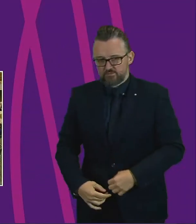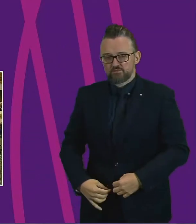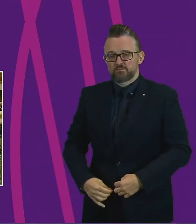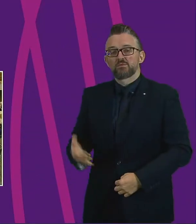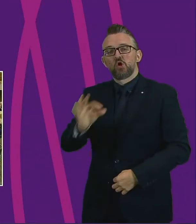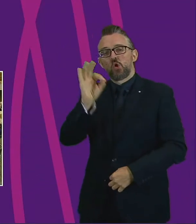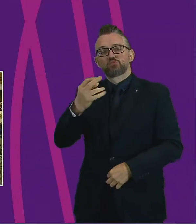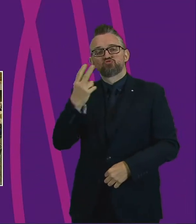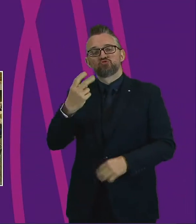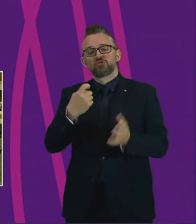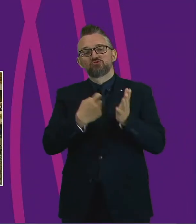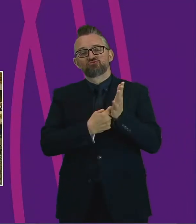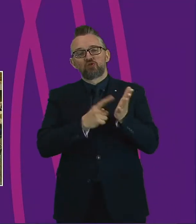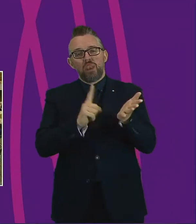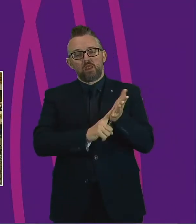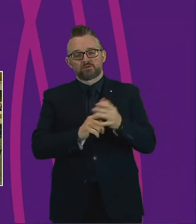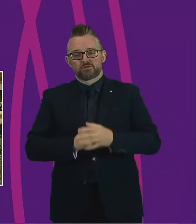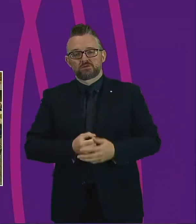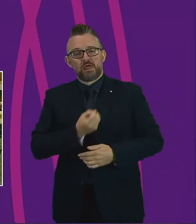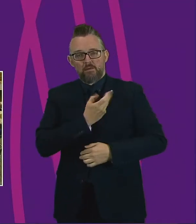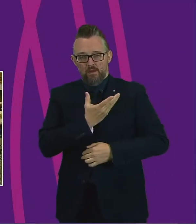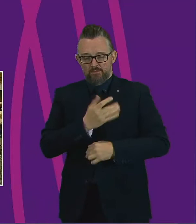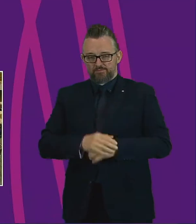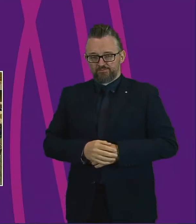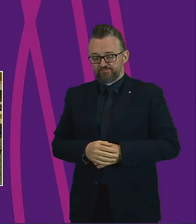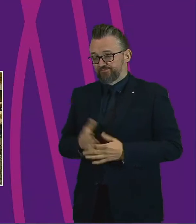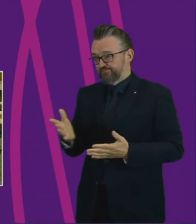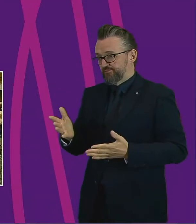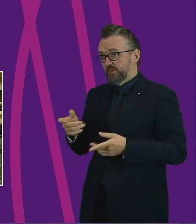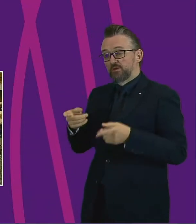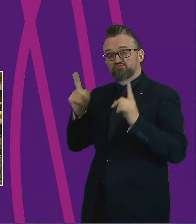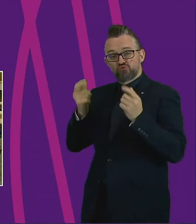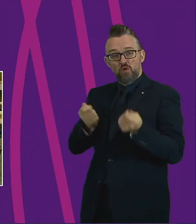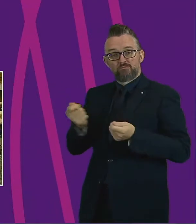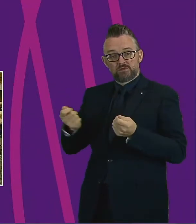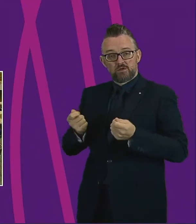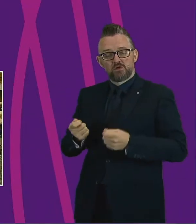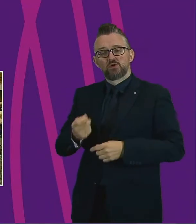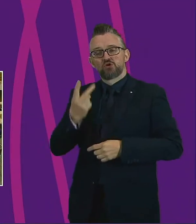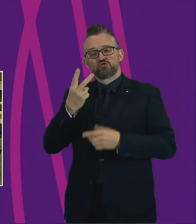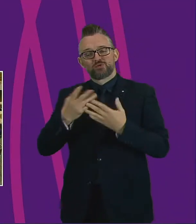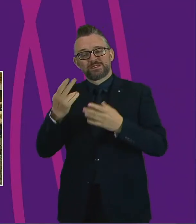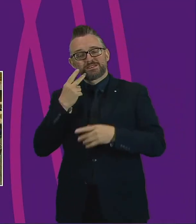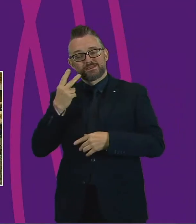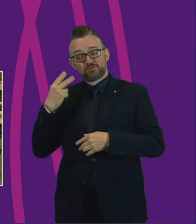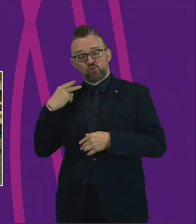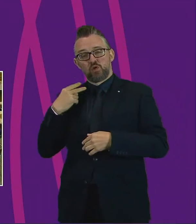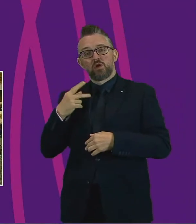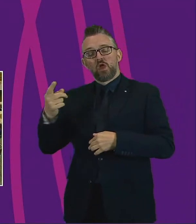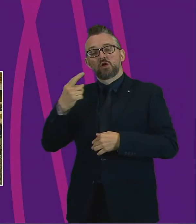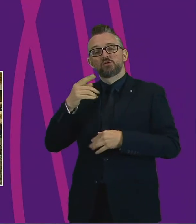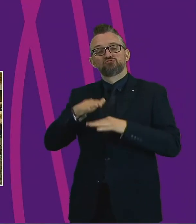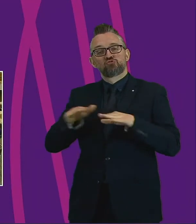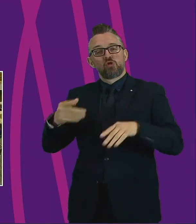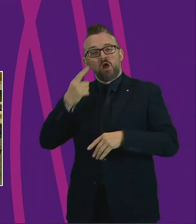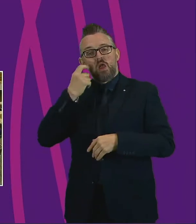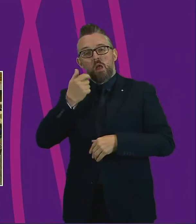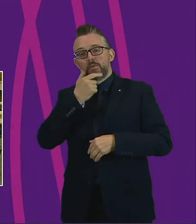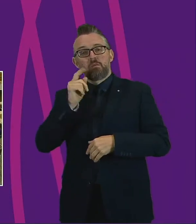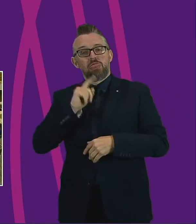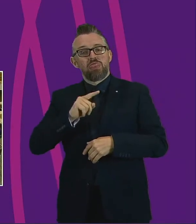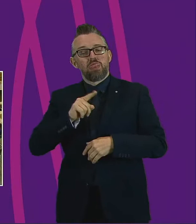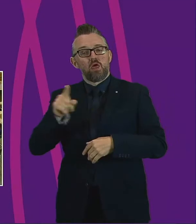Question 2, Richard Leonard. Presiding Officer, 2 days ago, the Children and Young People's Commissioner for Scotland,